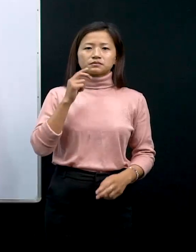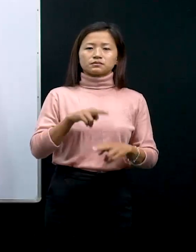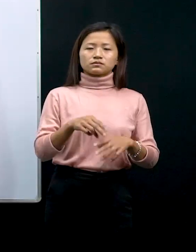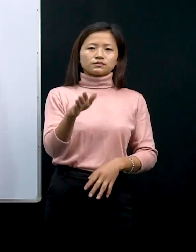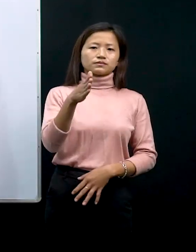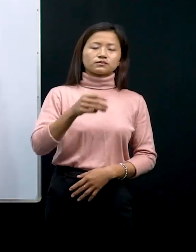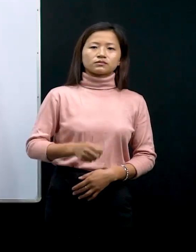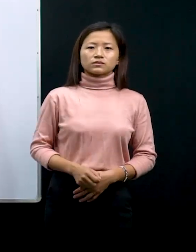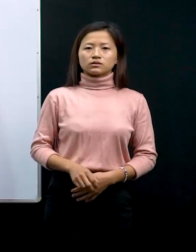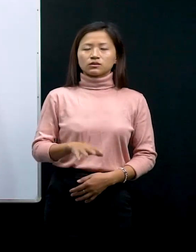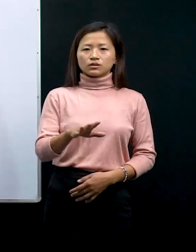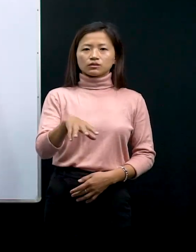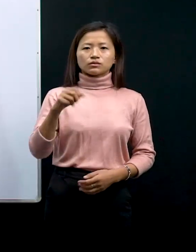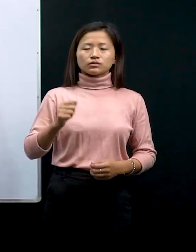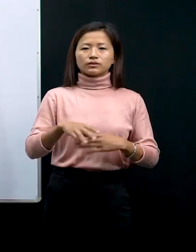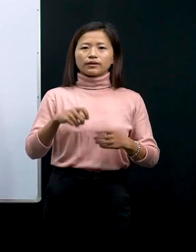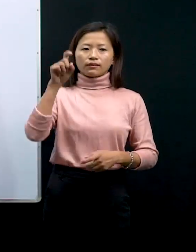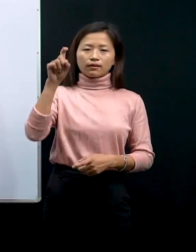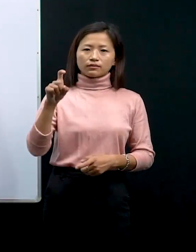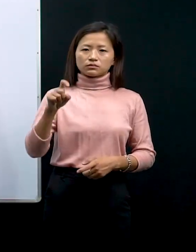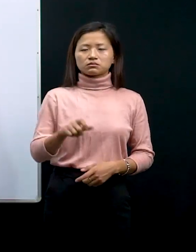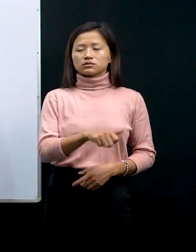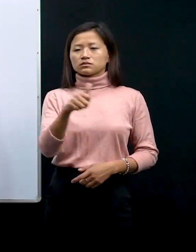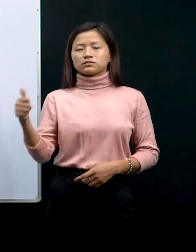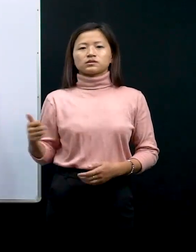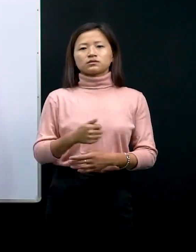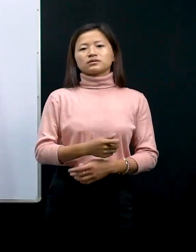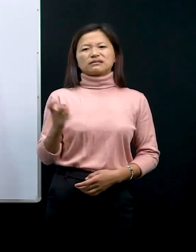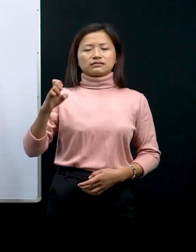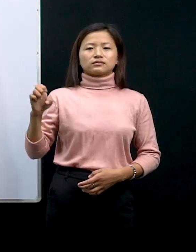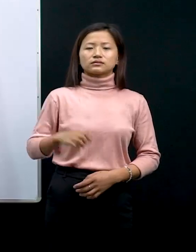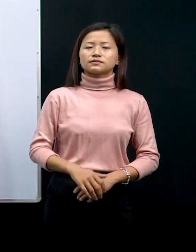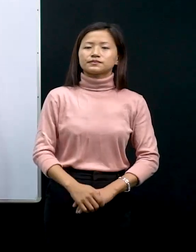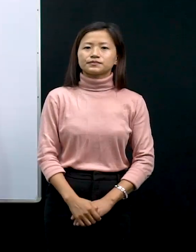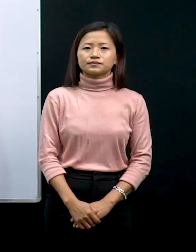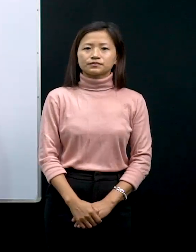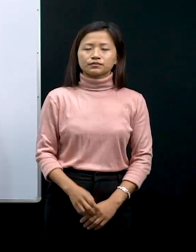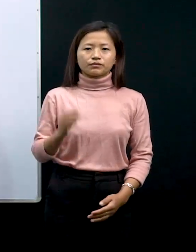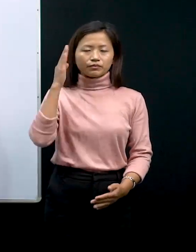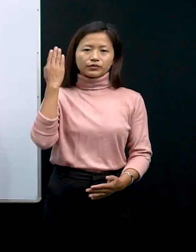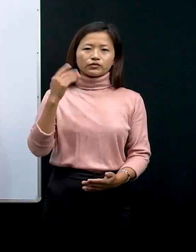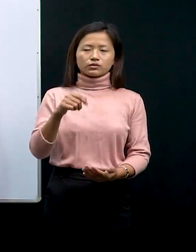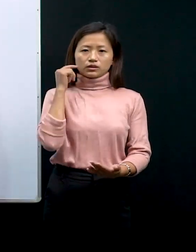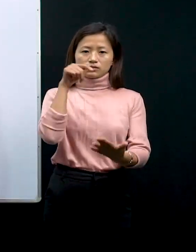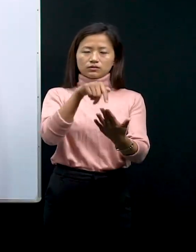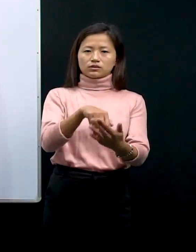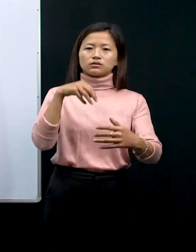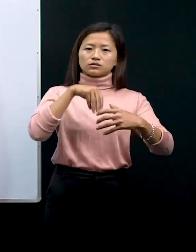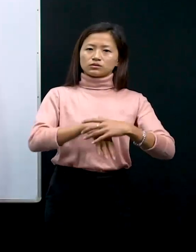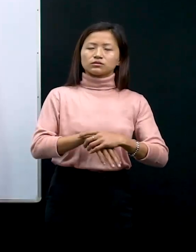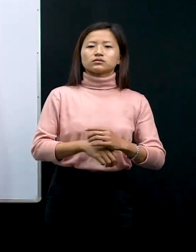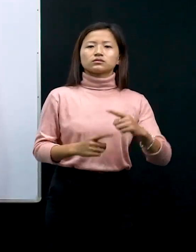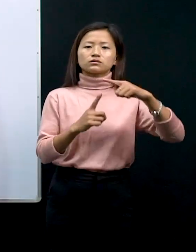know, then you will be hanging somewhere else. Okay? So for that only, before entering the topic, let me clear all the